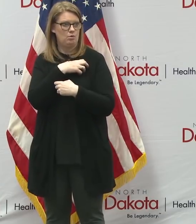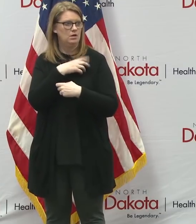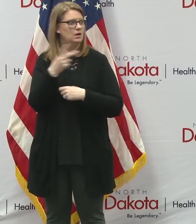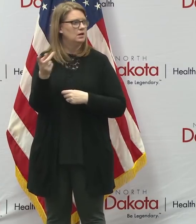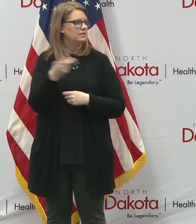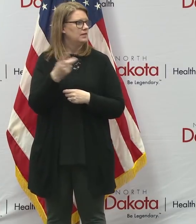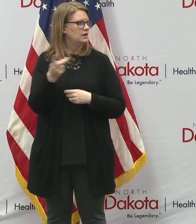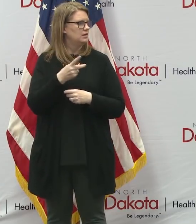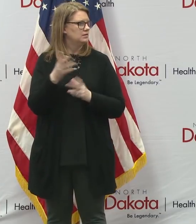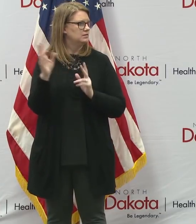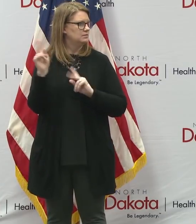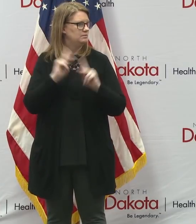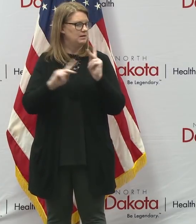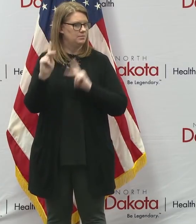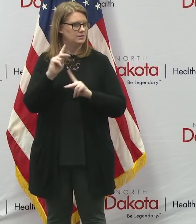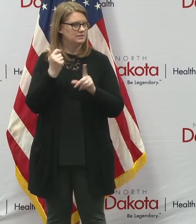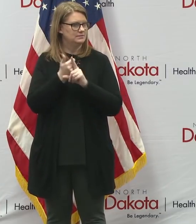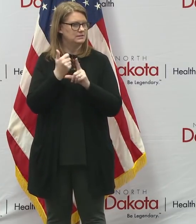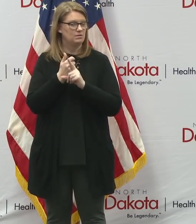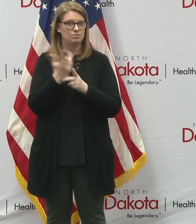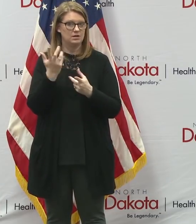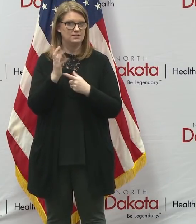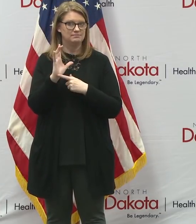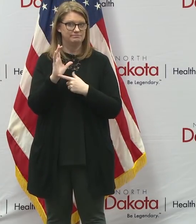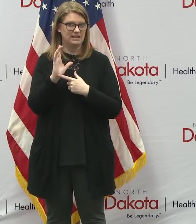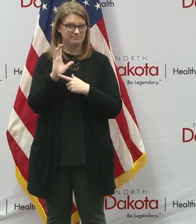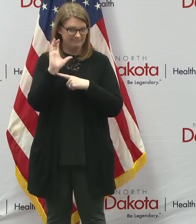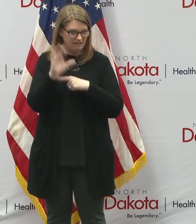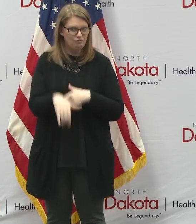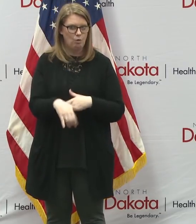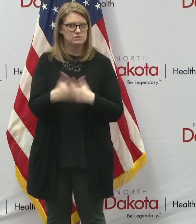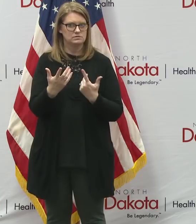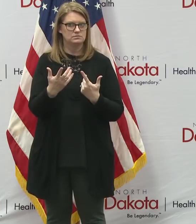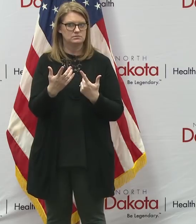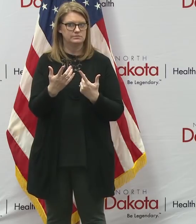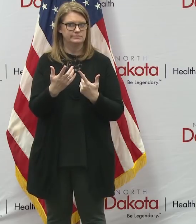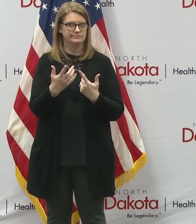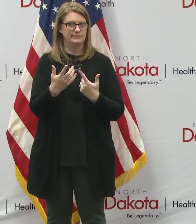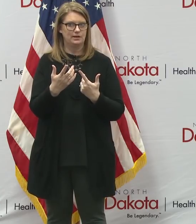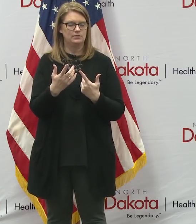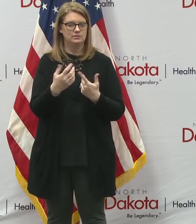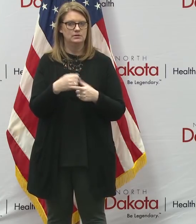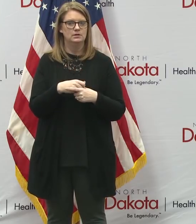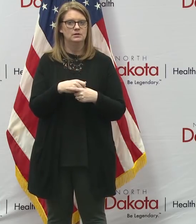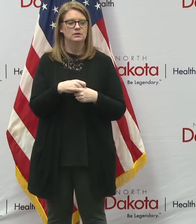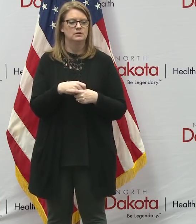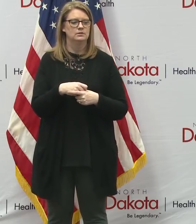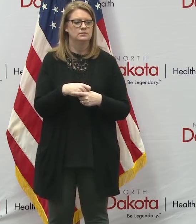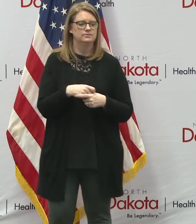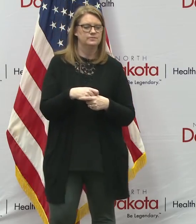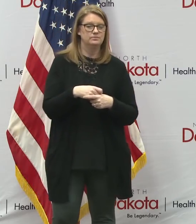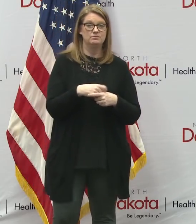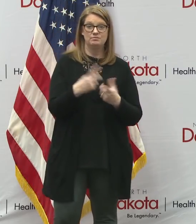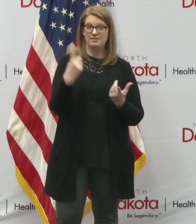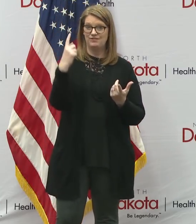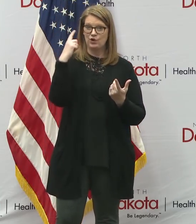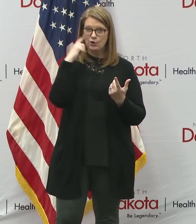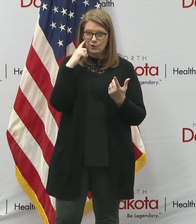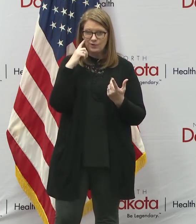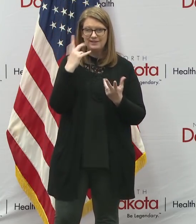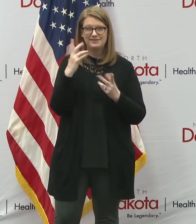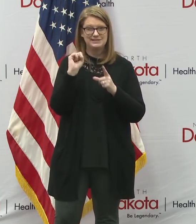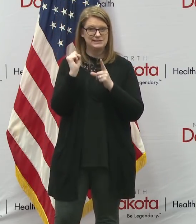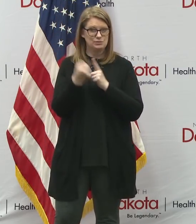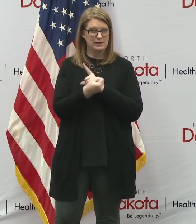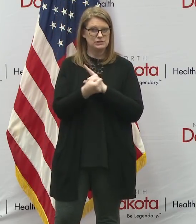that would help enforce this order. So we have heard of cases like this.